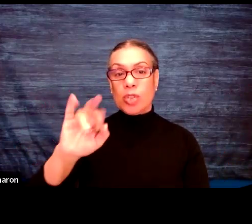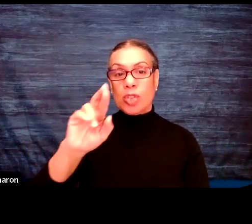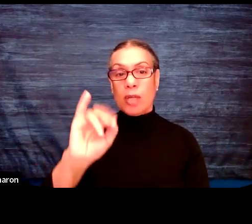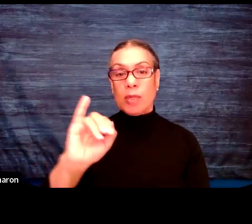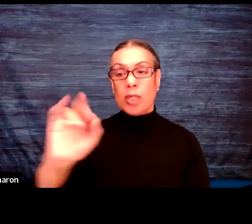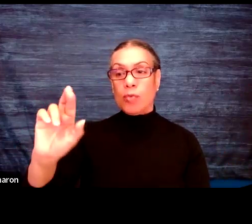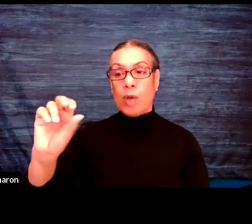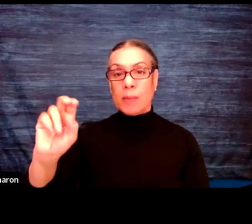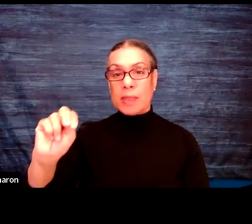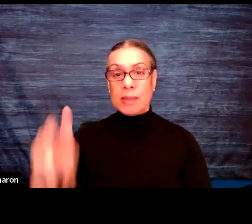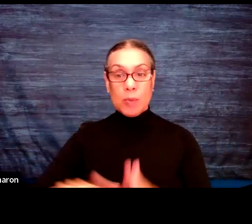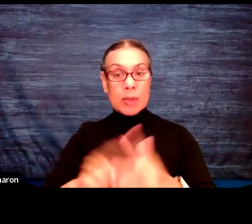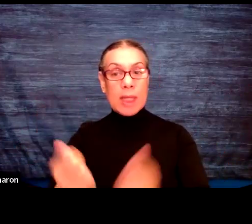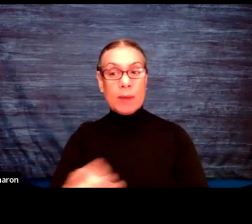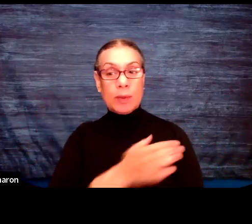Pledge of Allegiance.